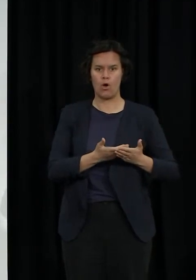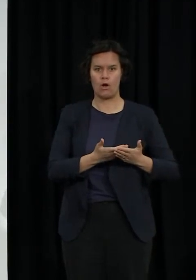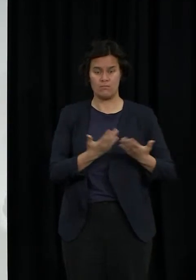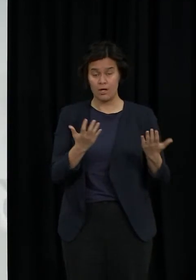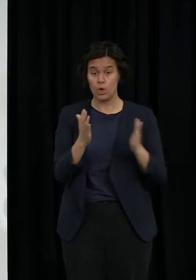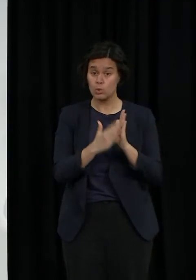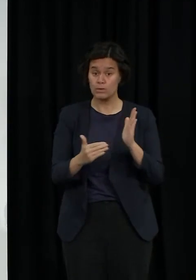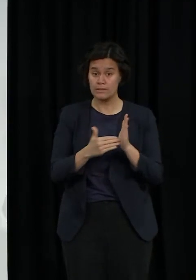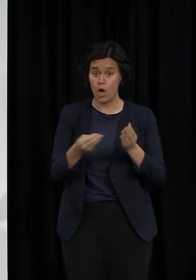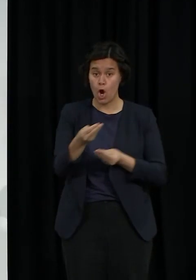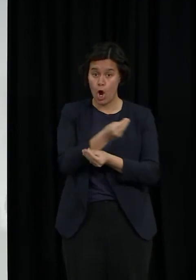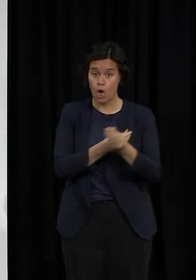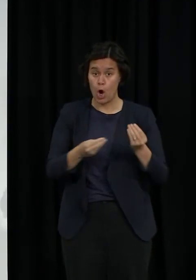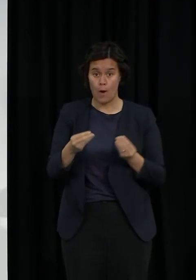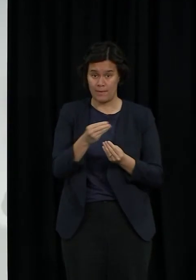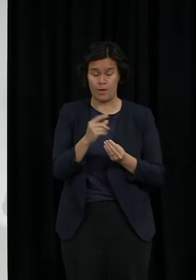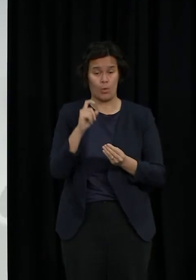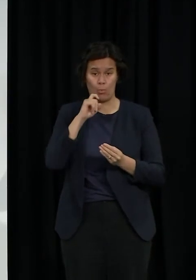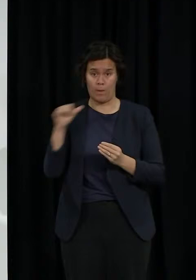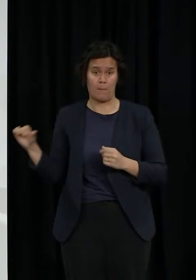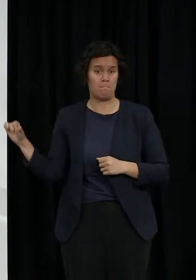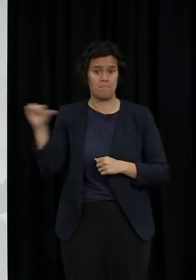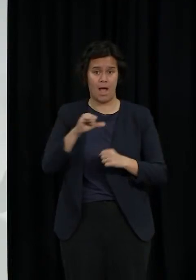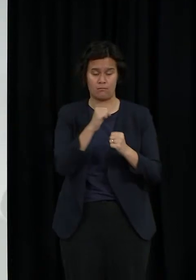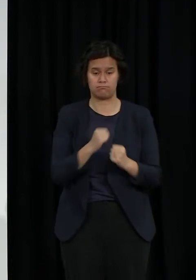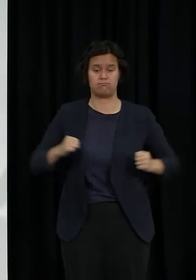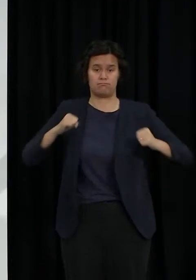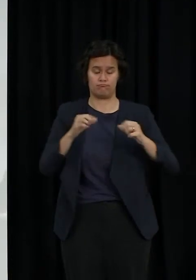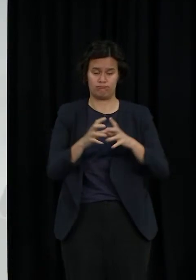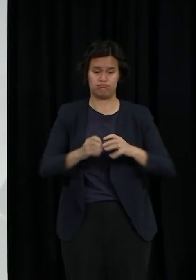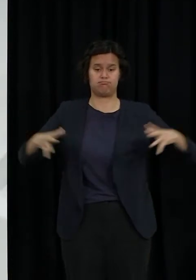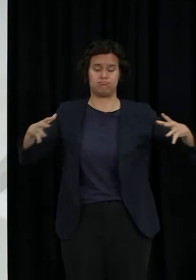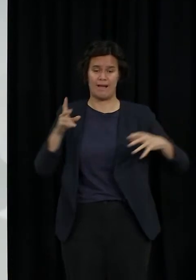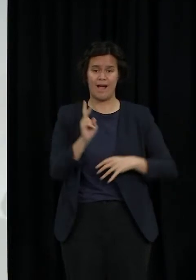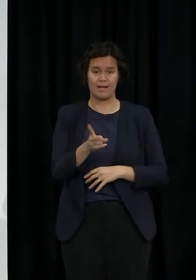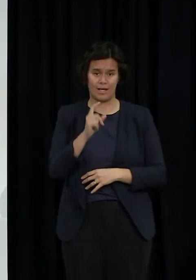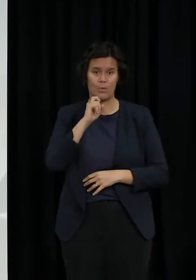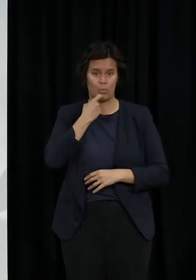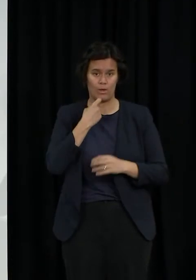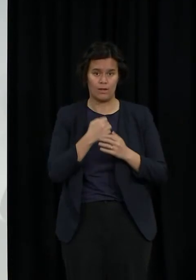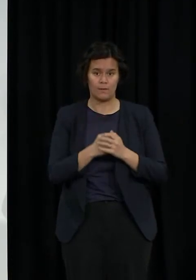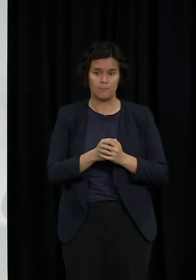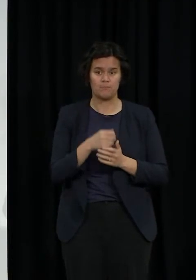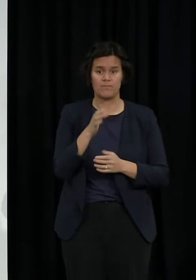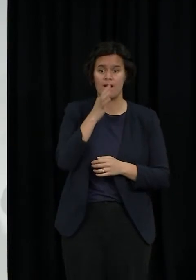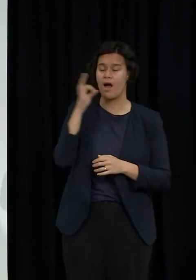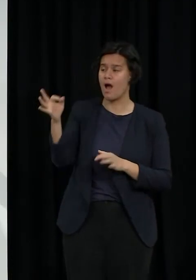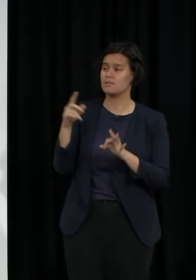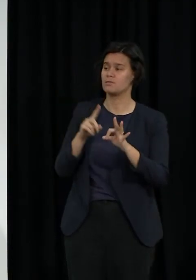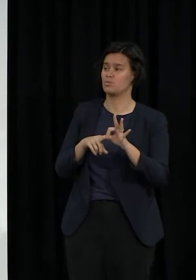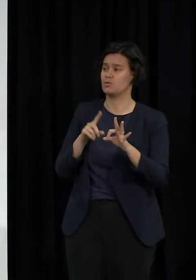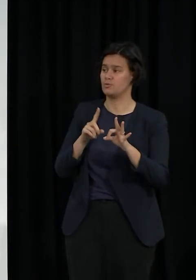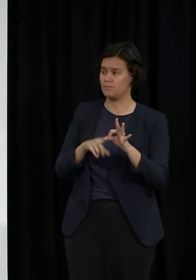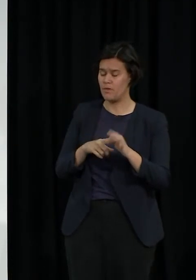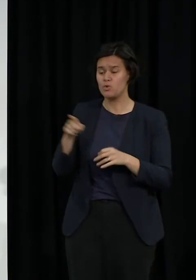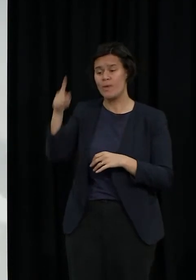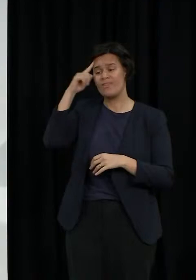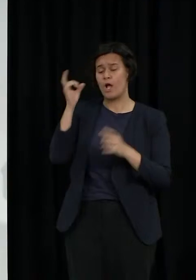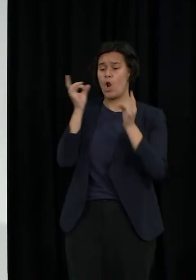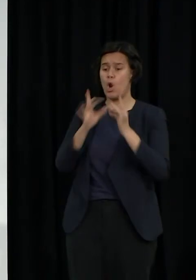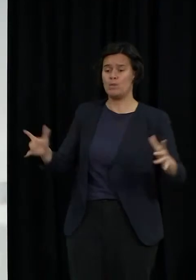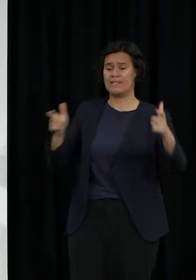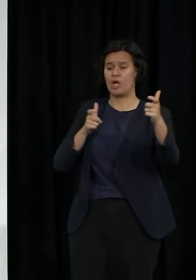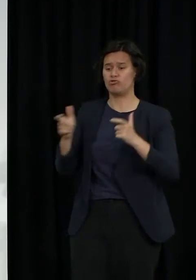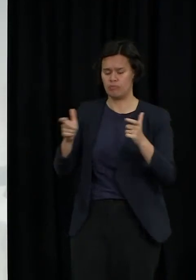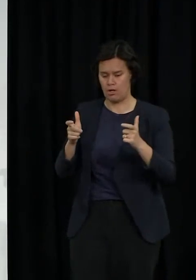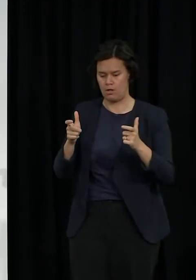very confident it'll bounce back again. You feel like you're losing control and losing losing control wasn't what I meant to say. Do you feel